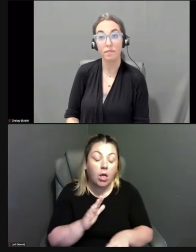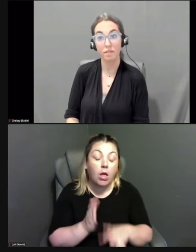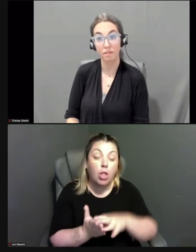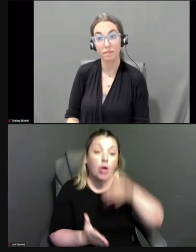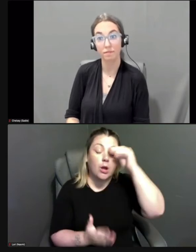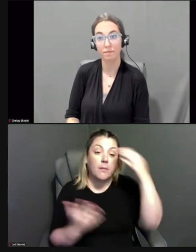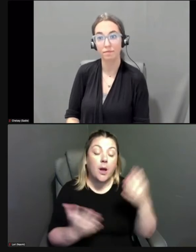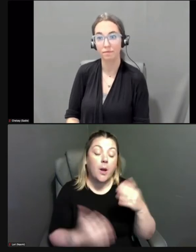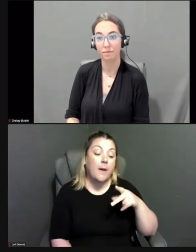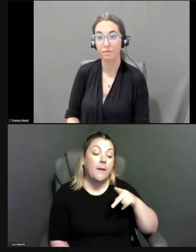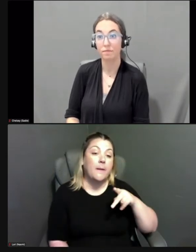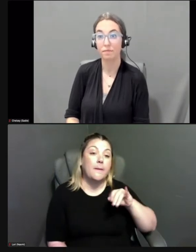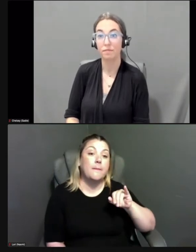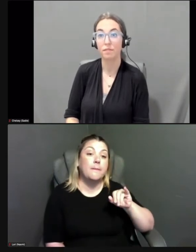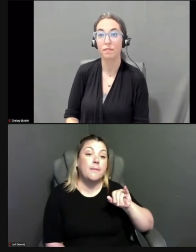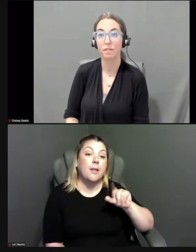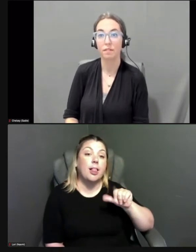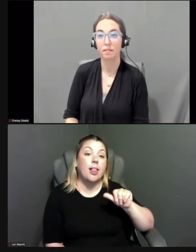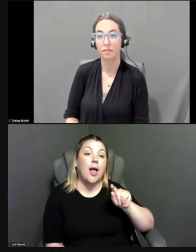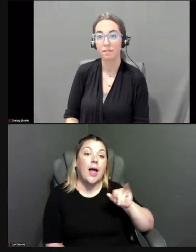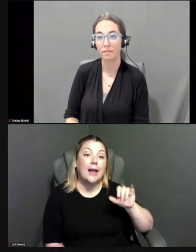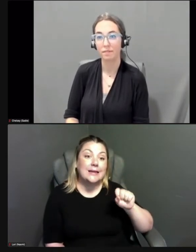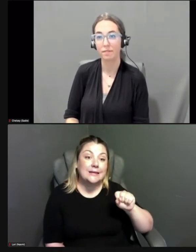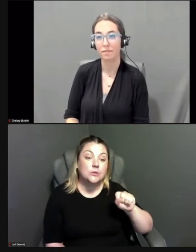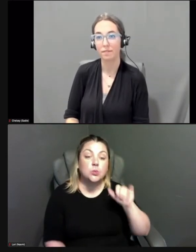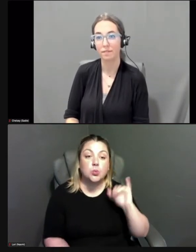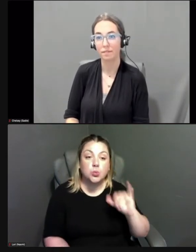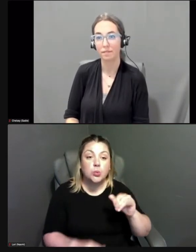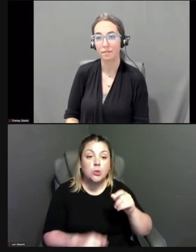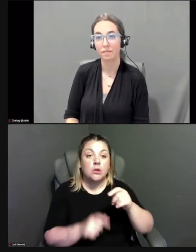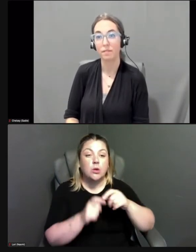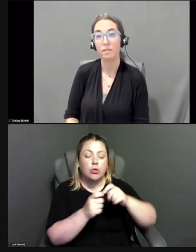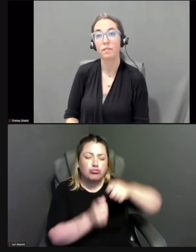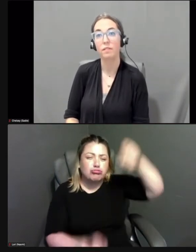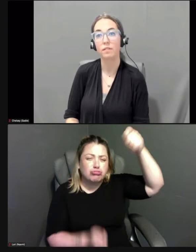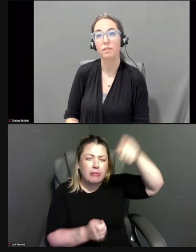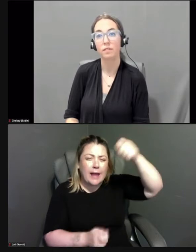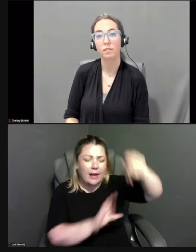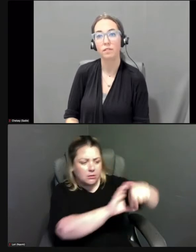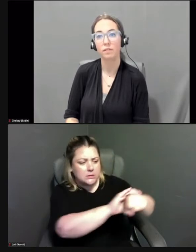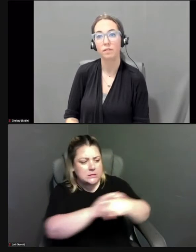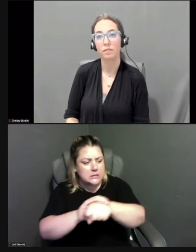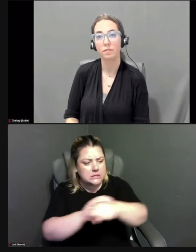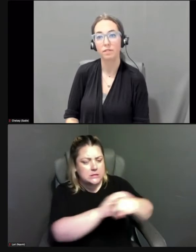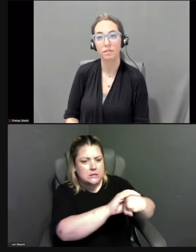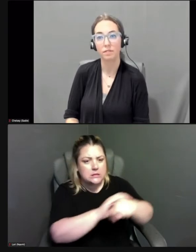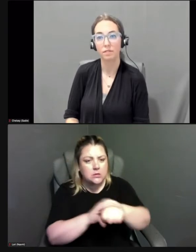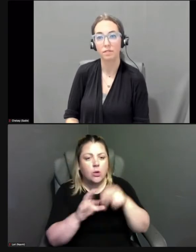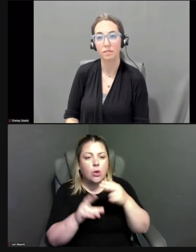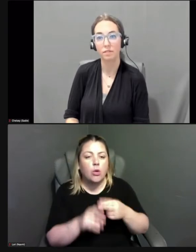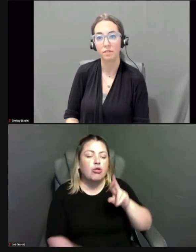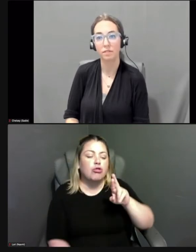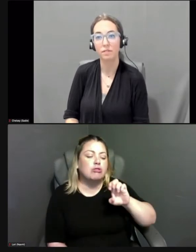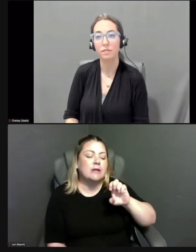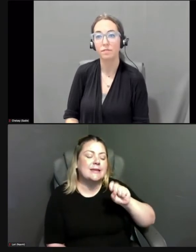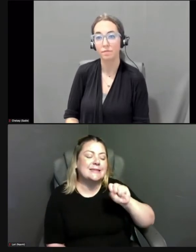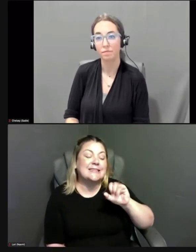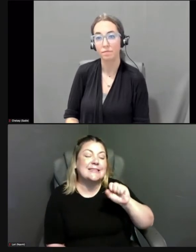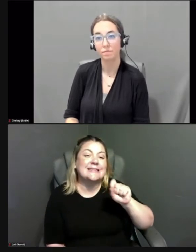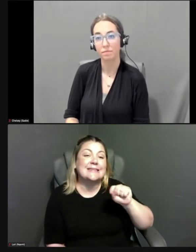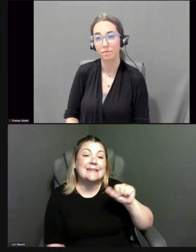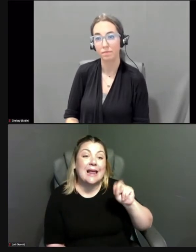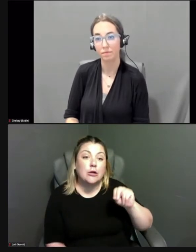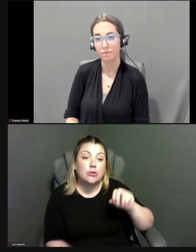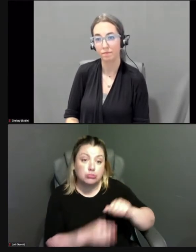oh, resistance training, this is nice. And to be fair, I actually did really,